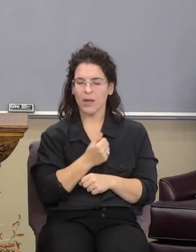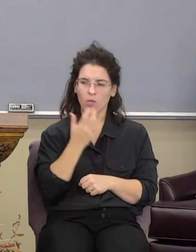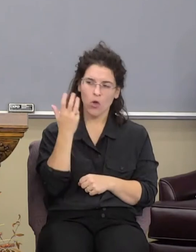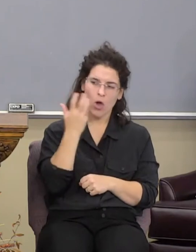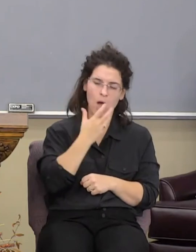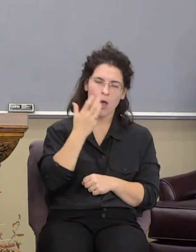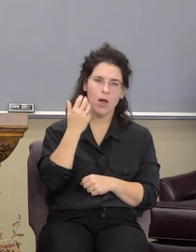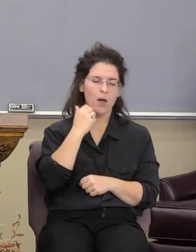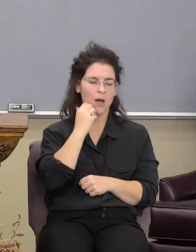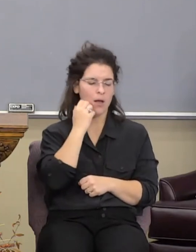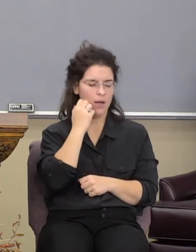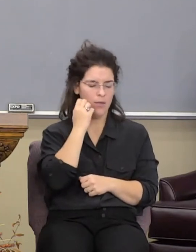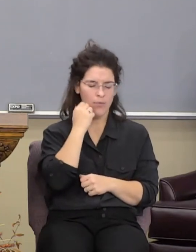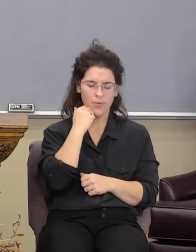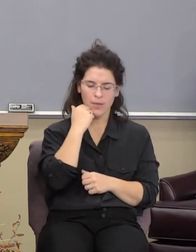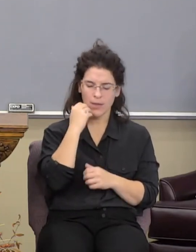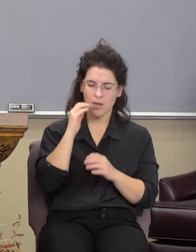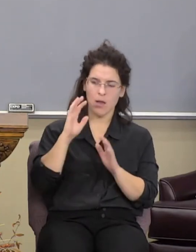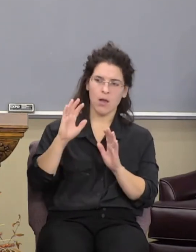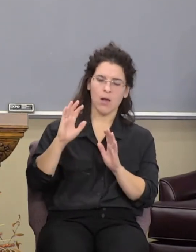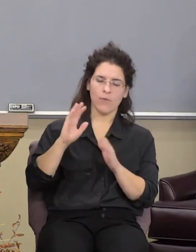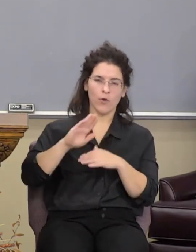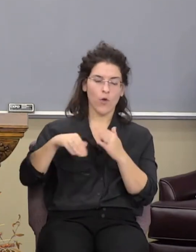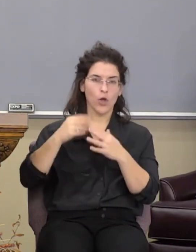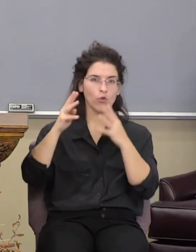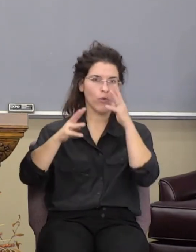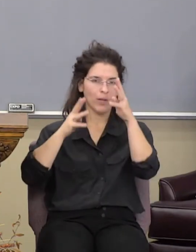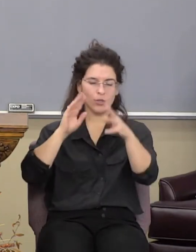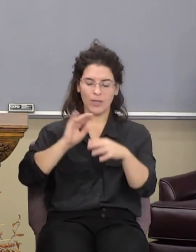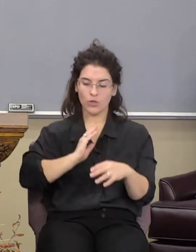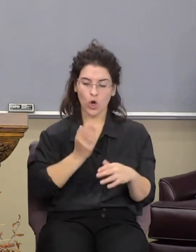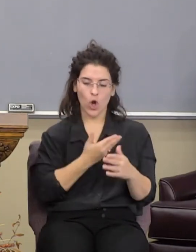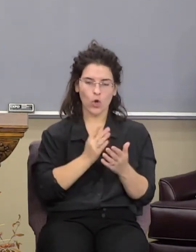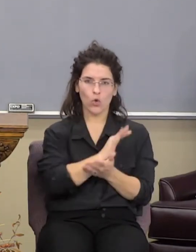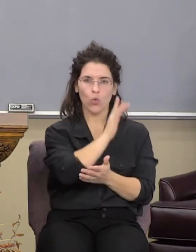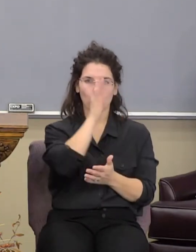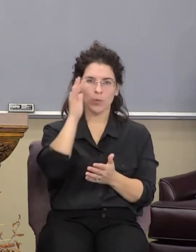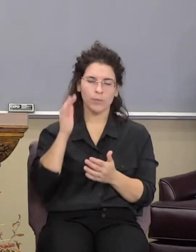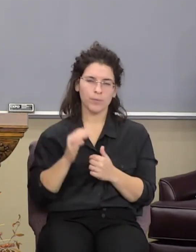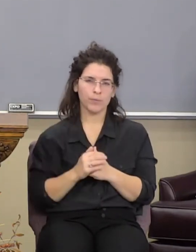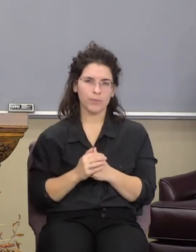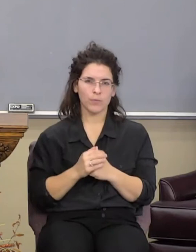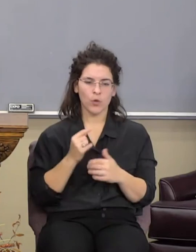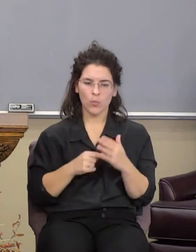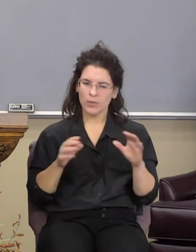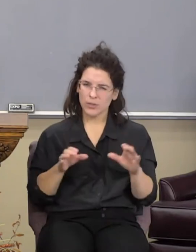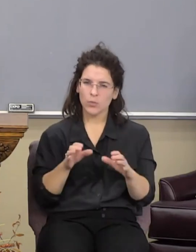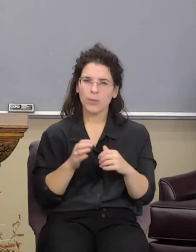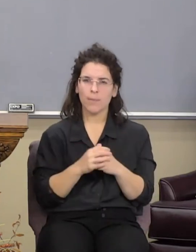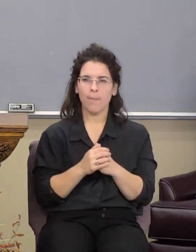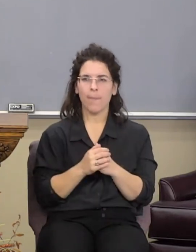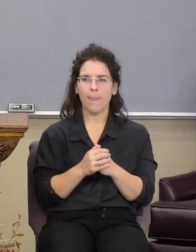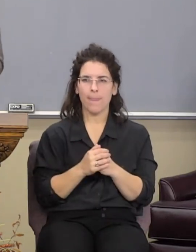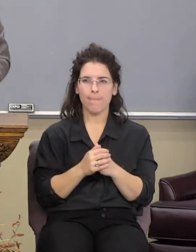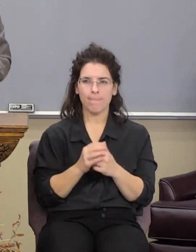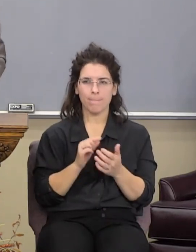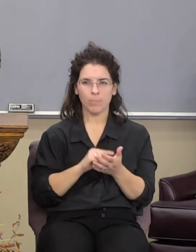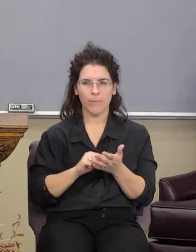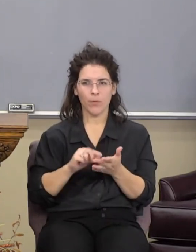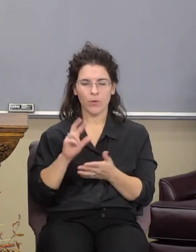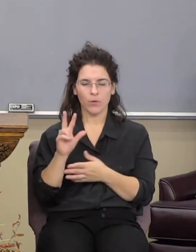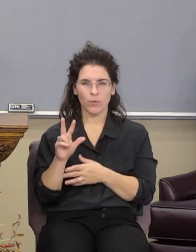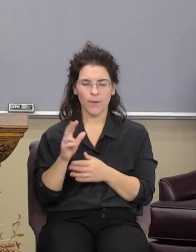and envy of all creation. That's our glory. What's he doing? In verse